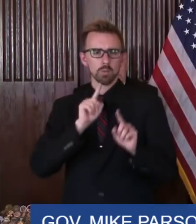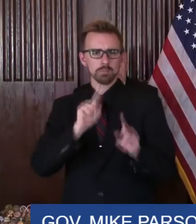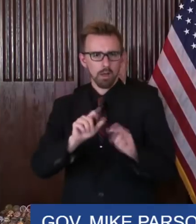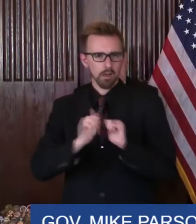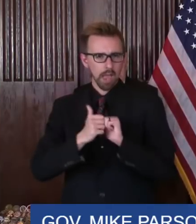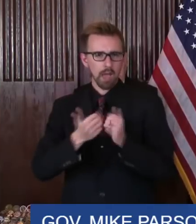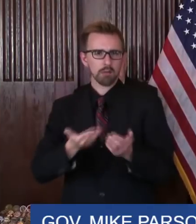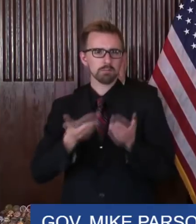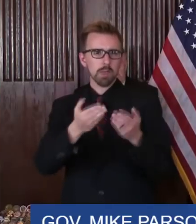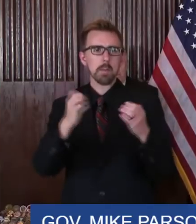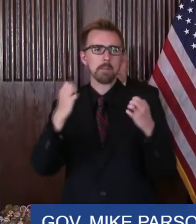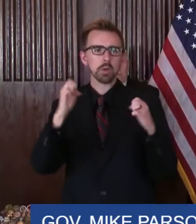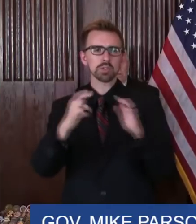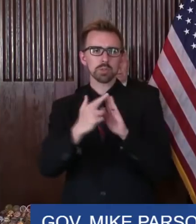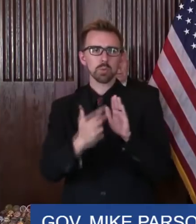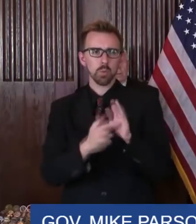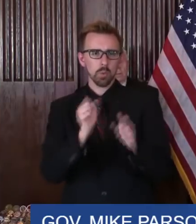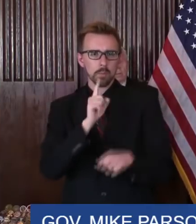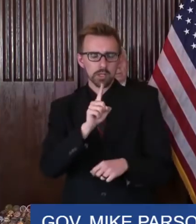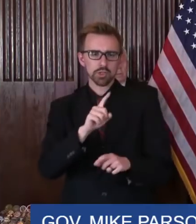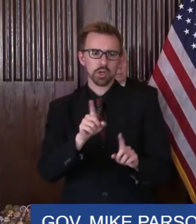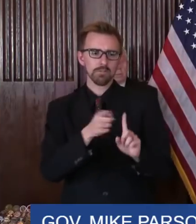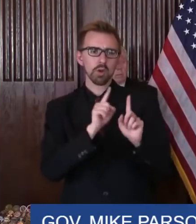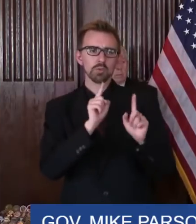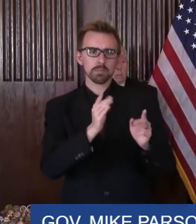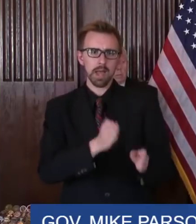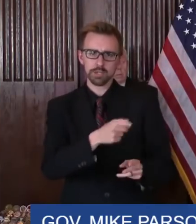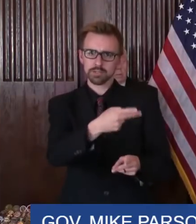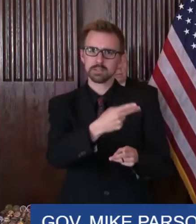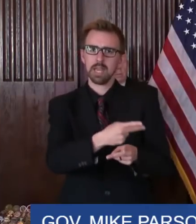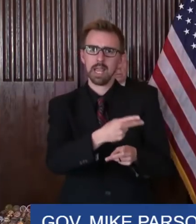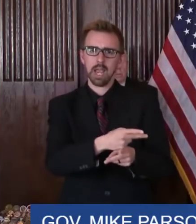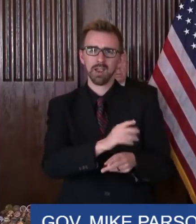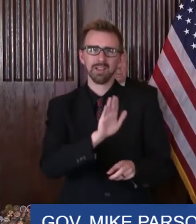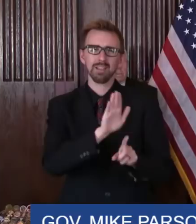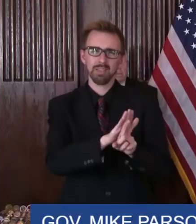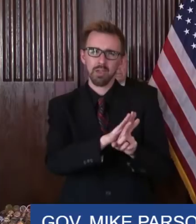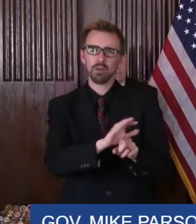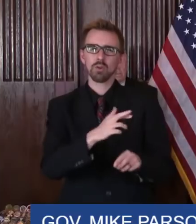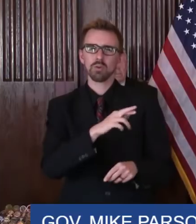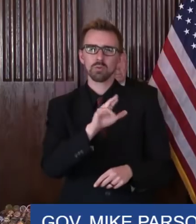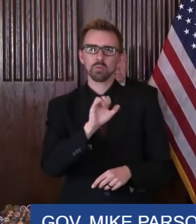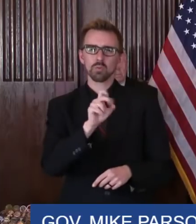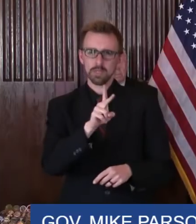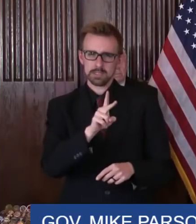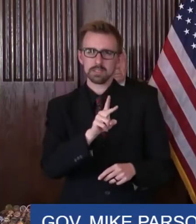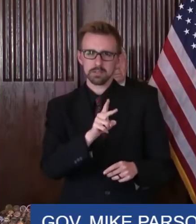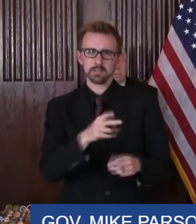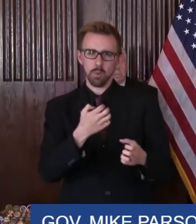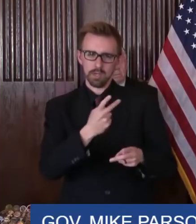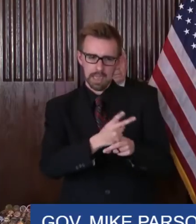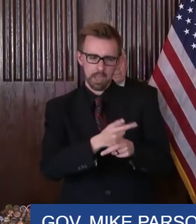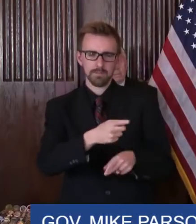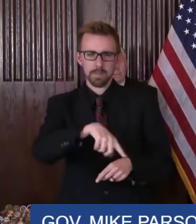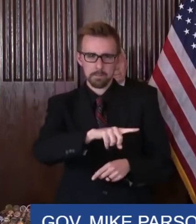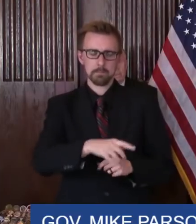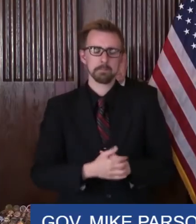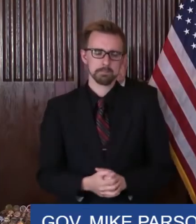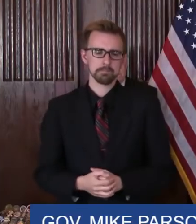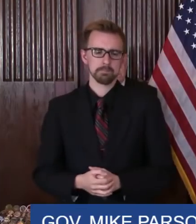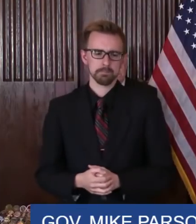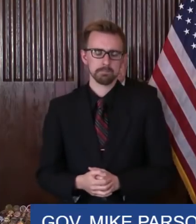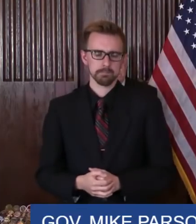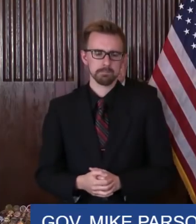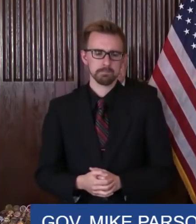an emergency rule to make sure that first responders are taken care of as they risk their health to provide for all Missouri citizens. The rule allows